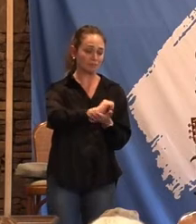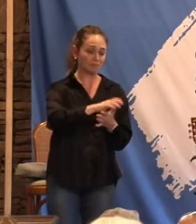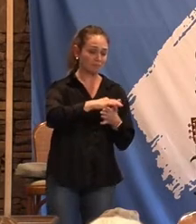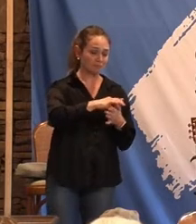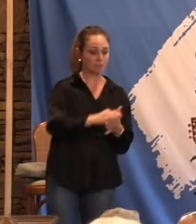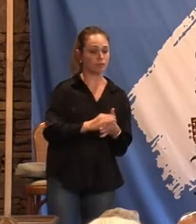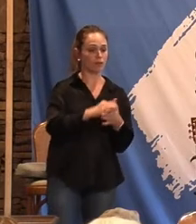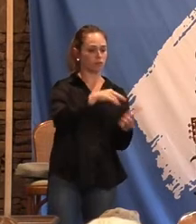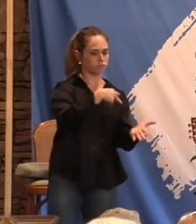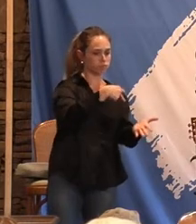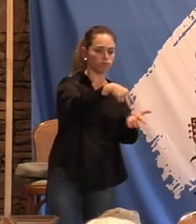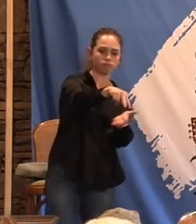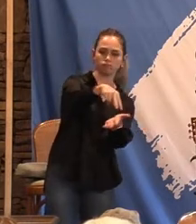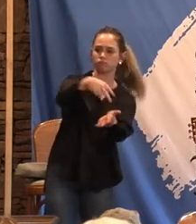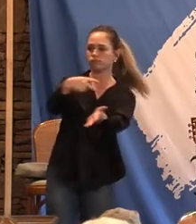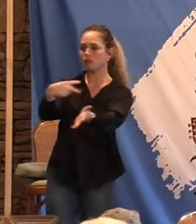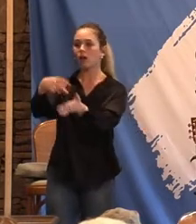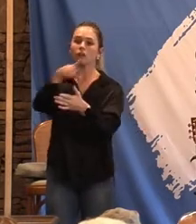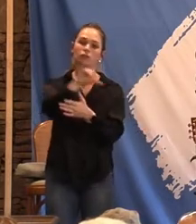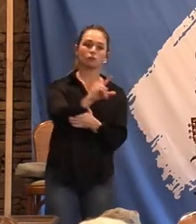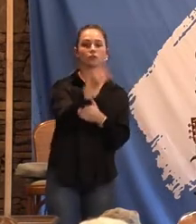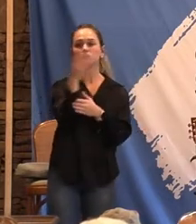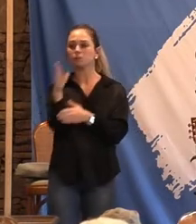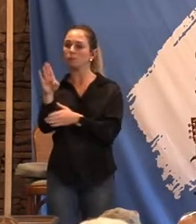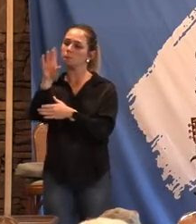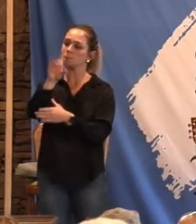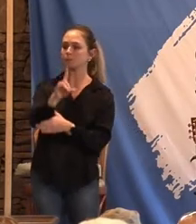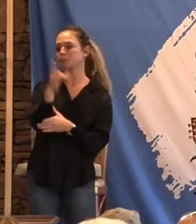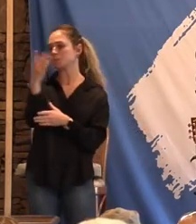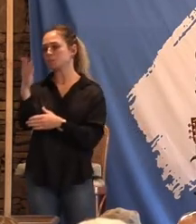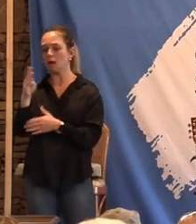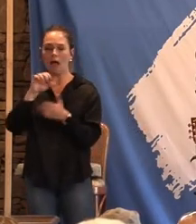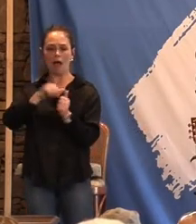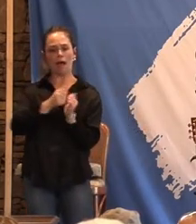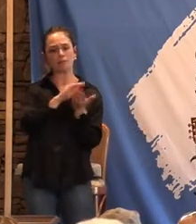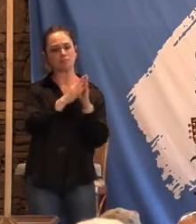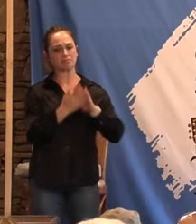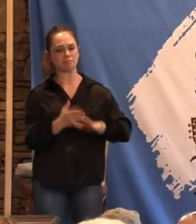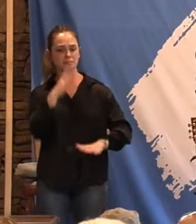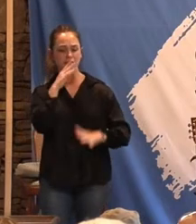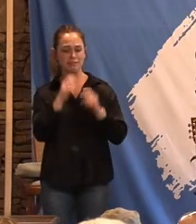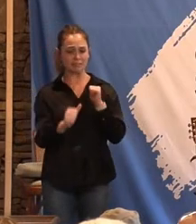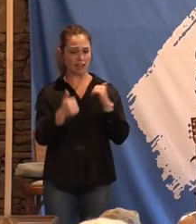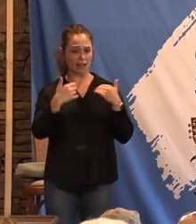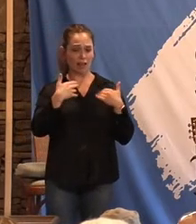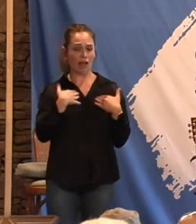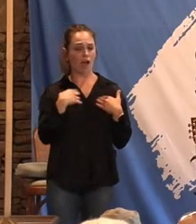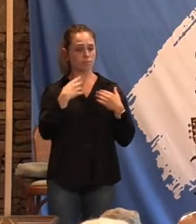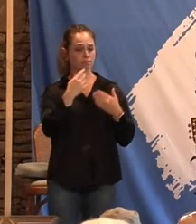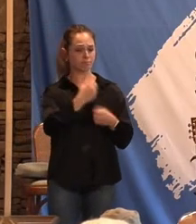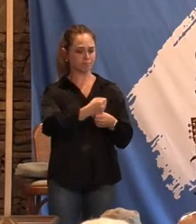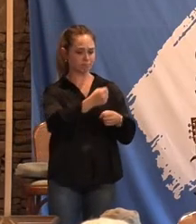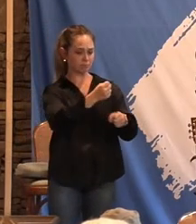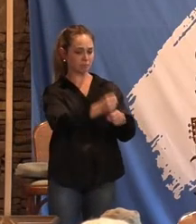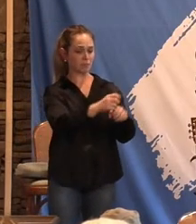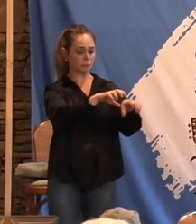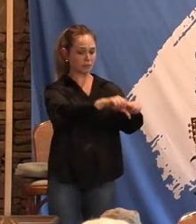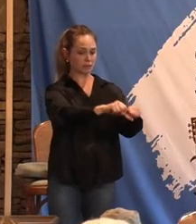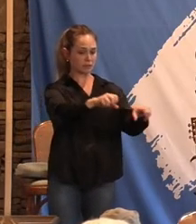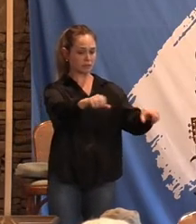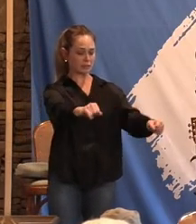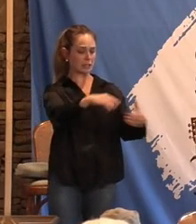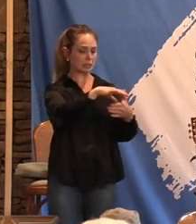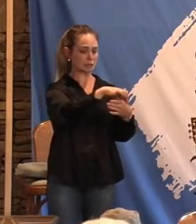room. Oh, Dunderbeck, how could you be so mean to ever have invented the sausage